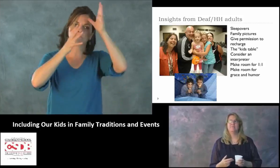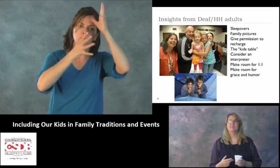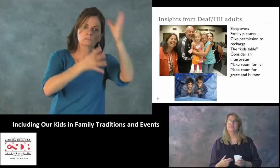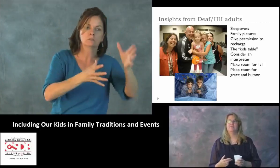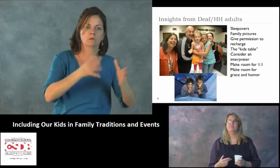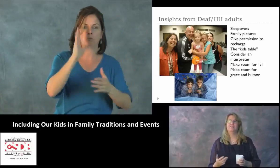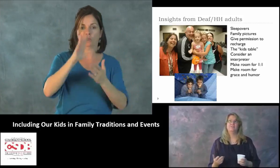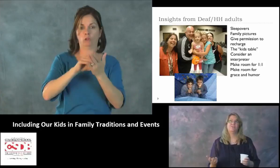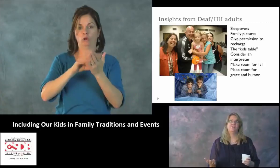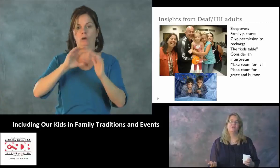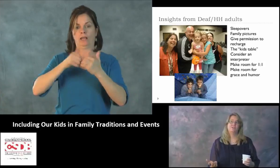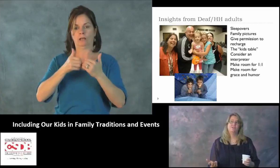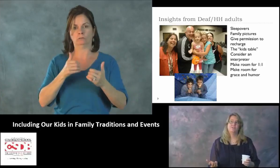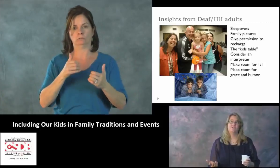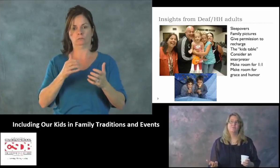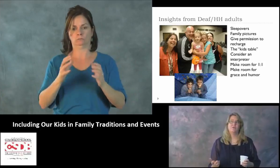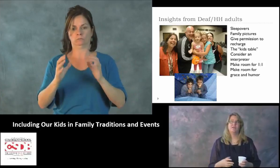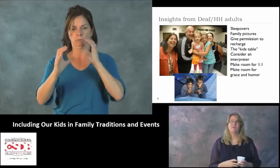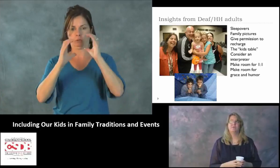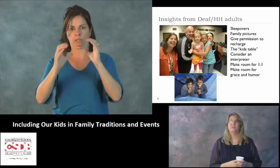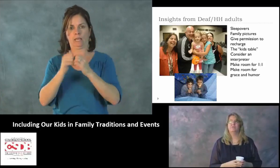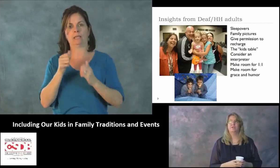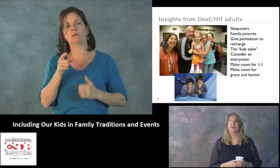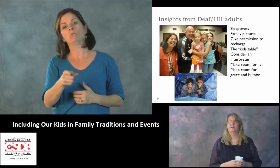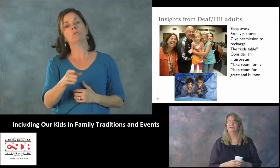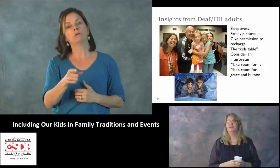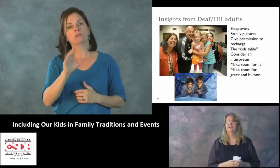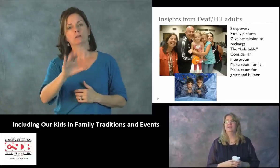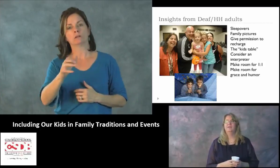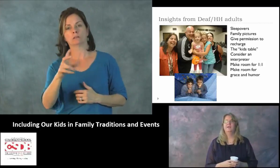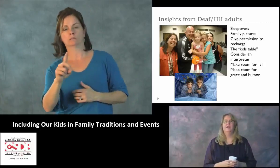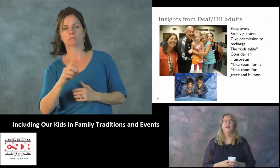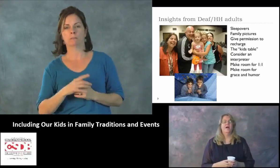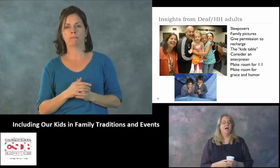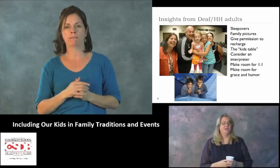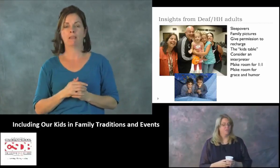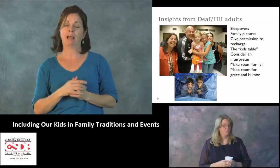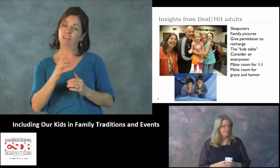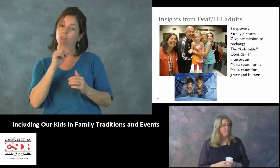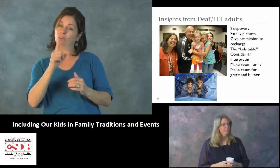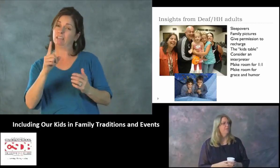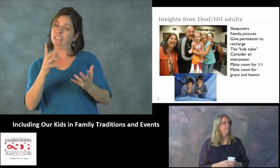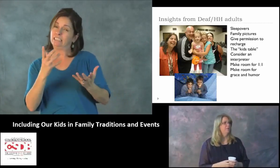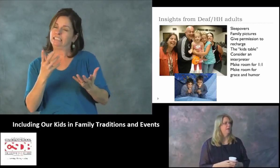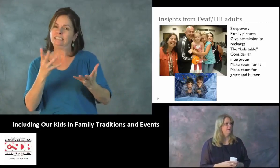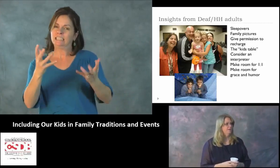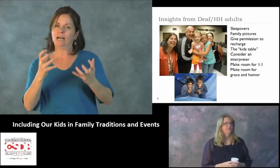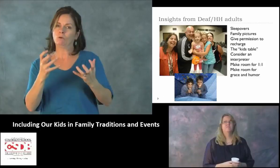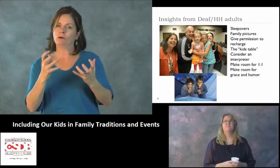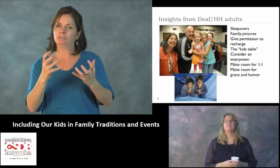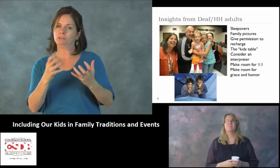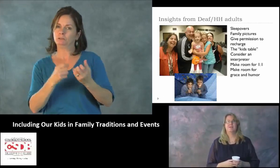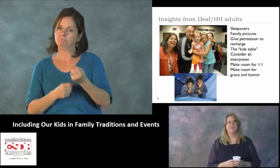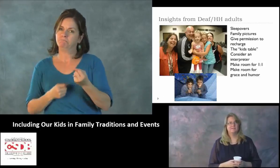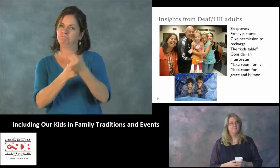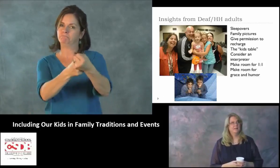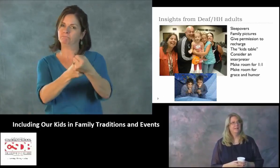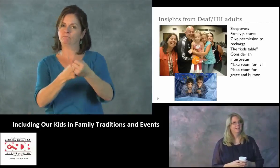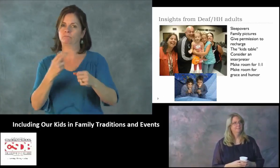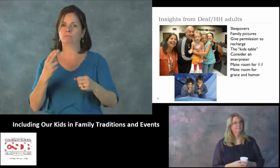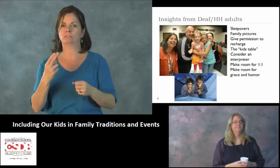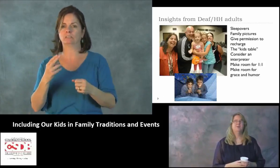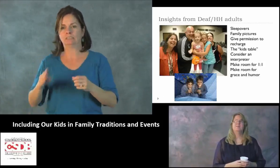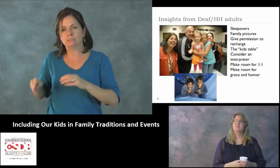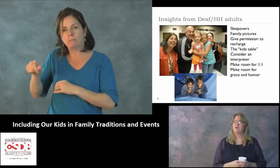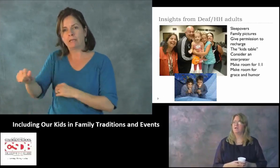extended family and friends are going to learn to communicate with your child. I do have to put in a plug for spending some